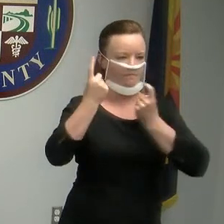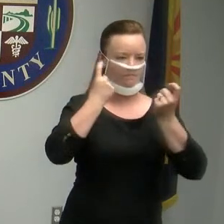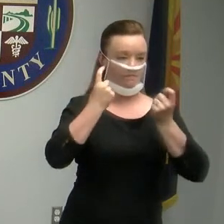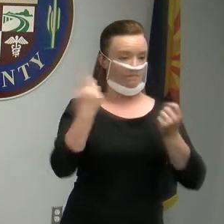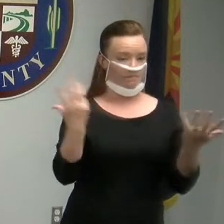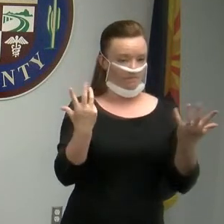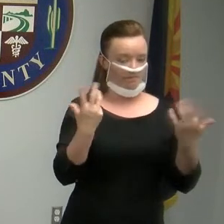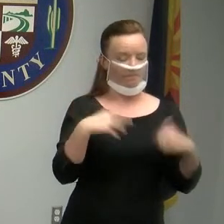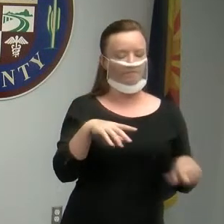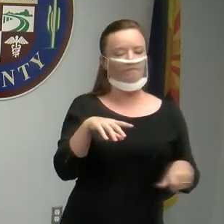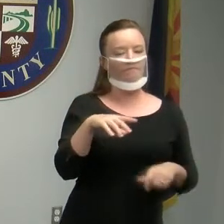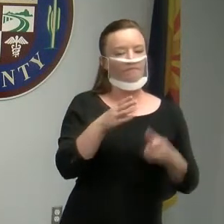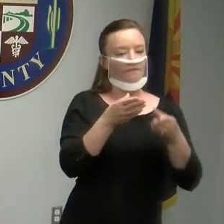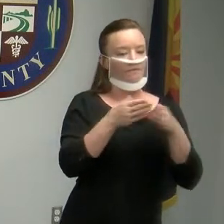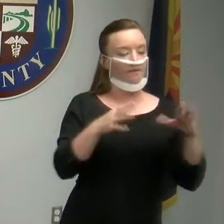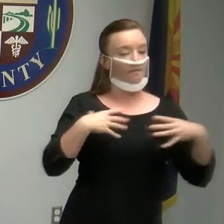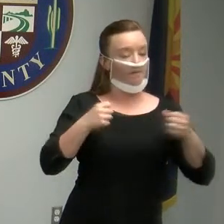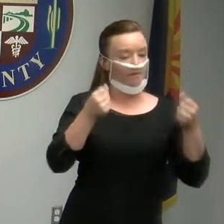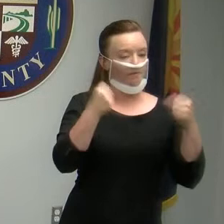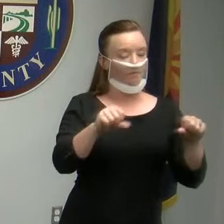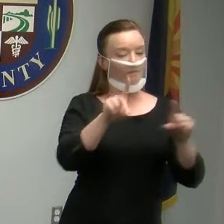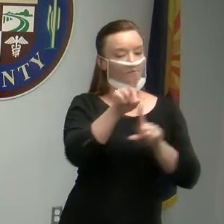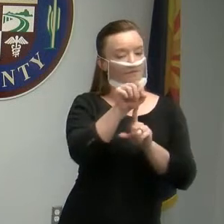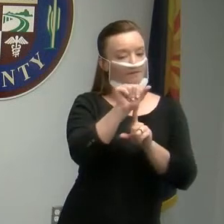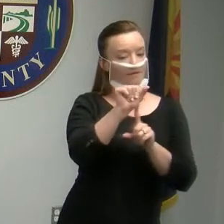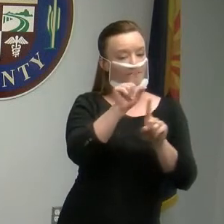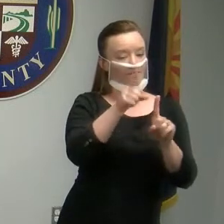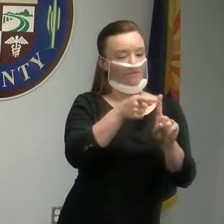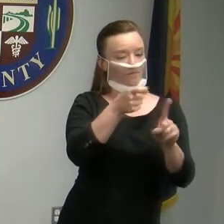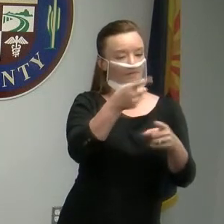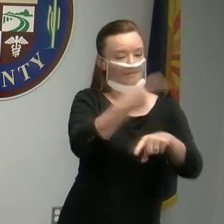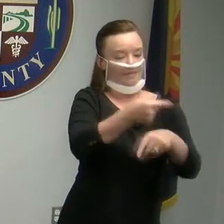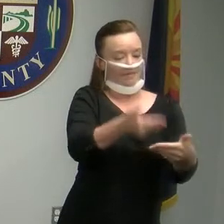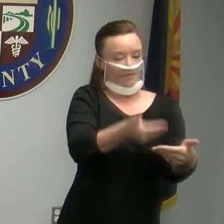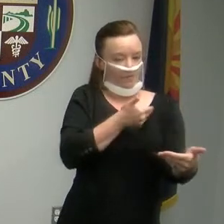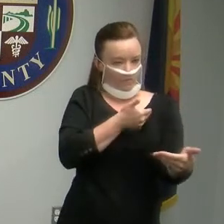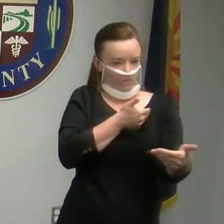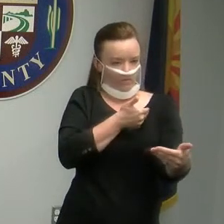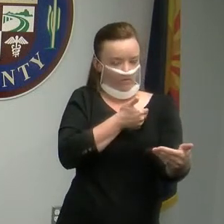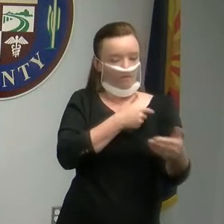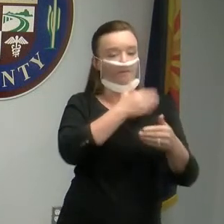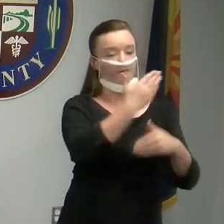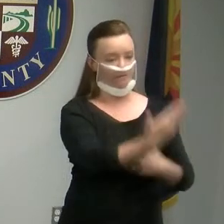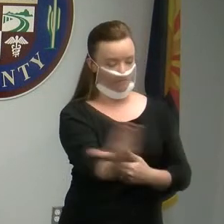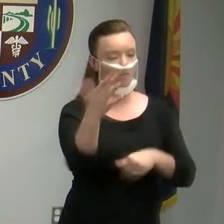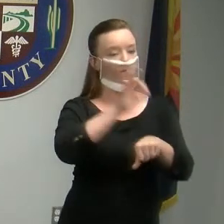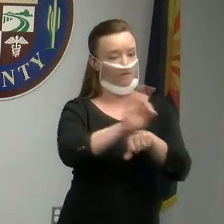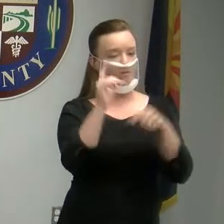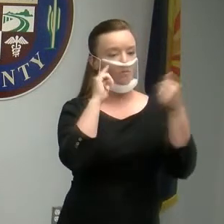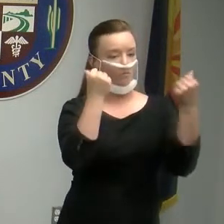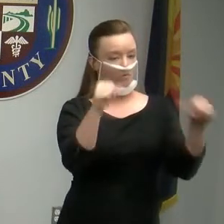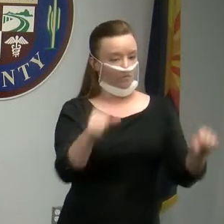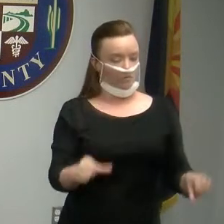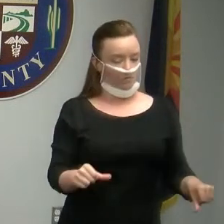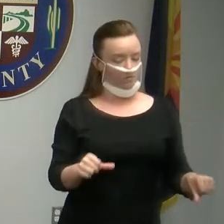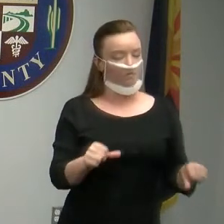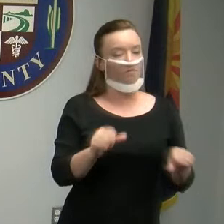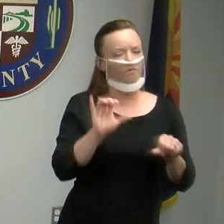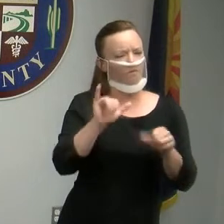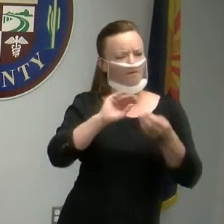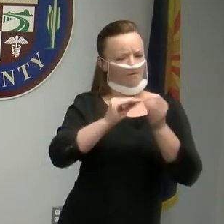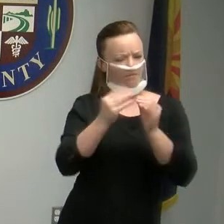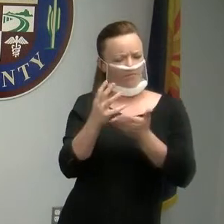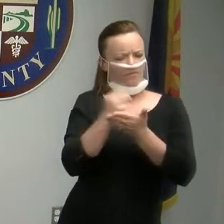is this. Public health posts data from the day before at 9 a.m. every morning. So what goes into getting those